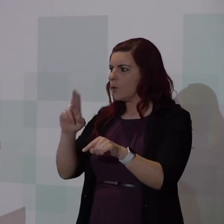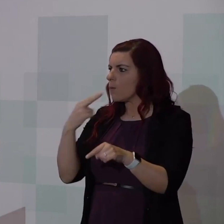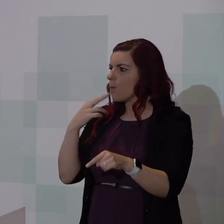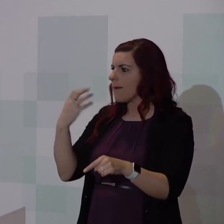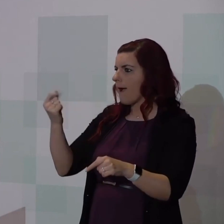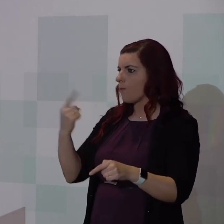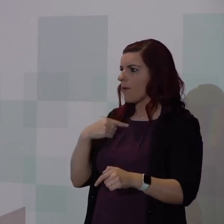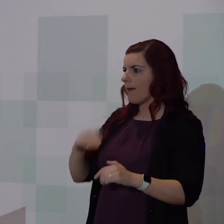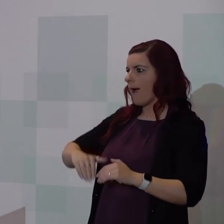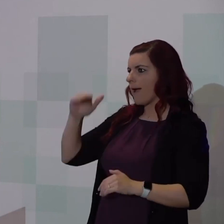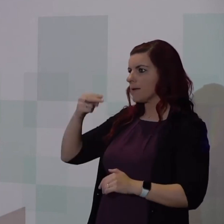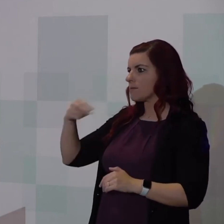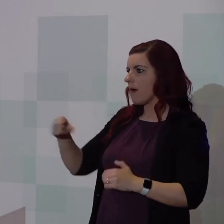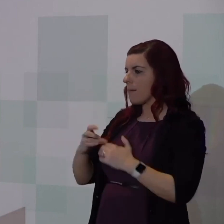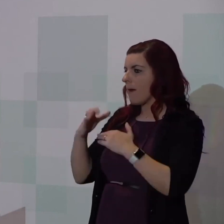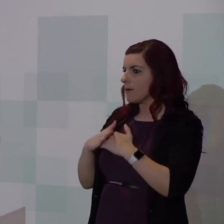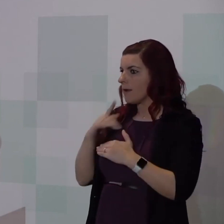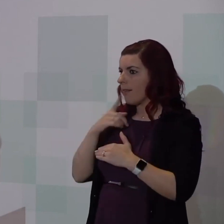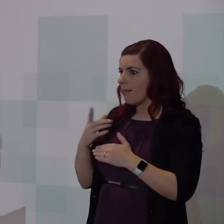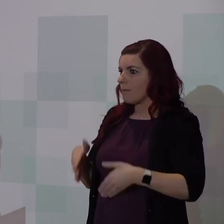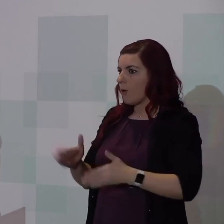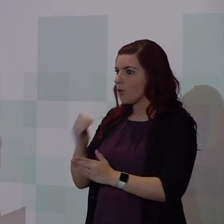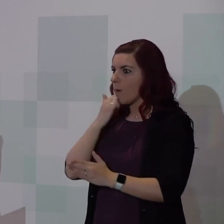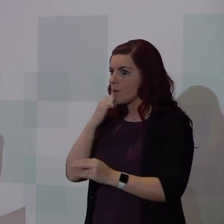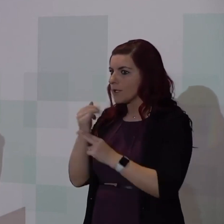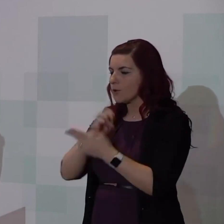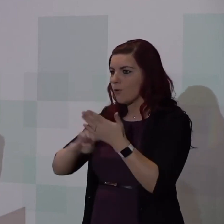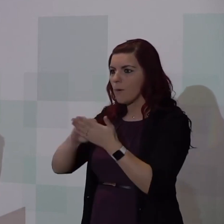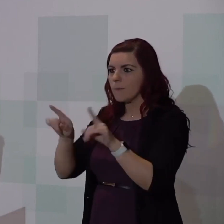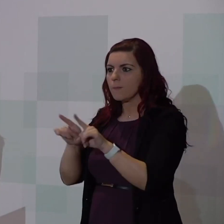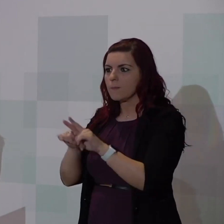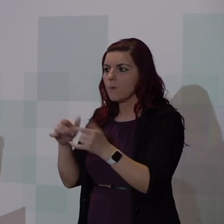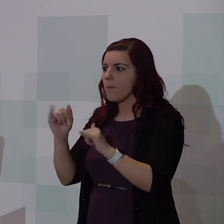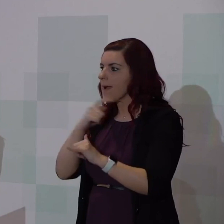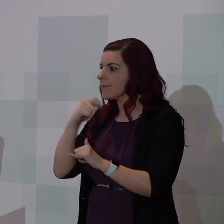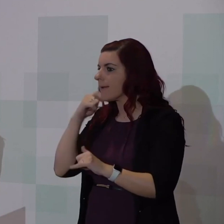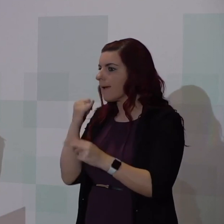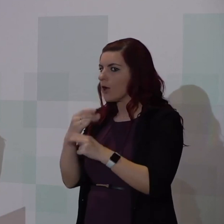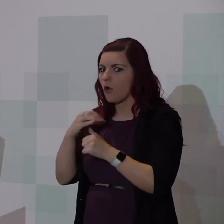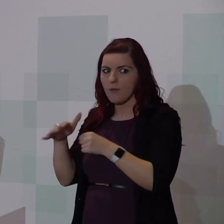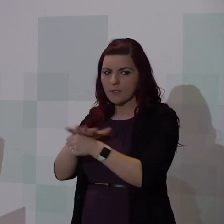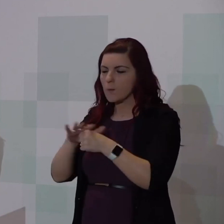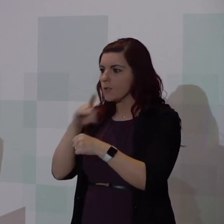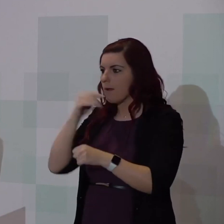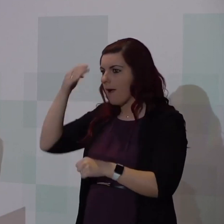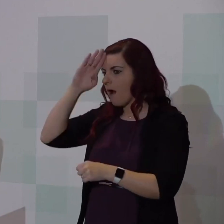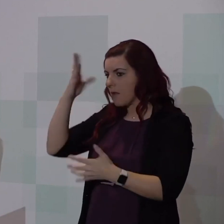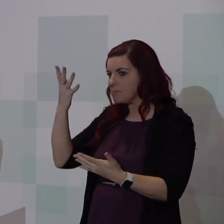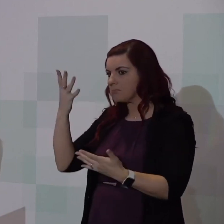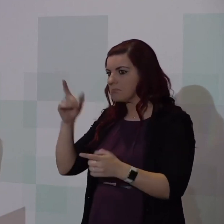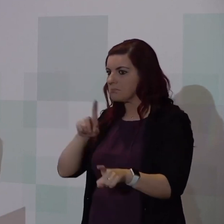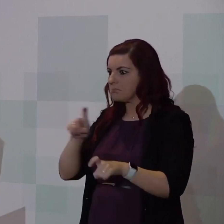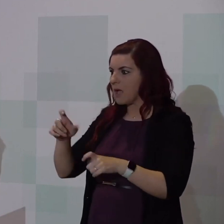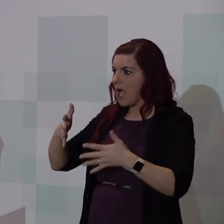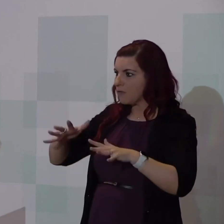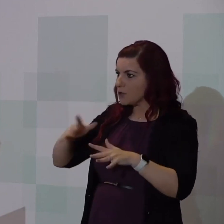higher non-marital birth rates in Europe. So we might say, in other senses, Ireland remains, you know,